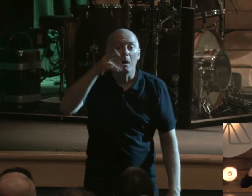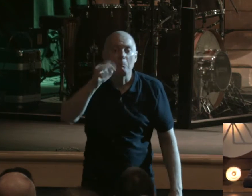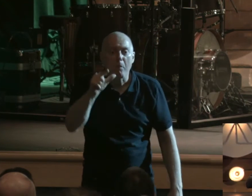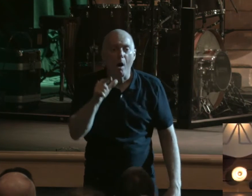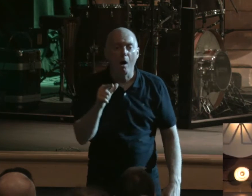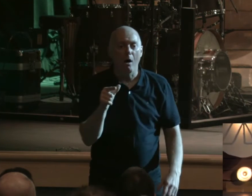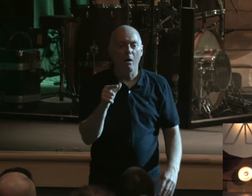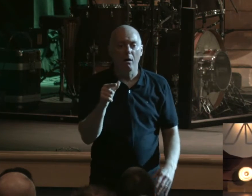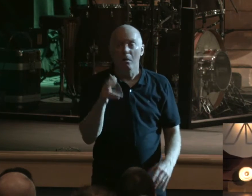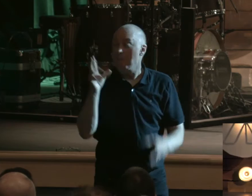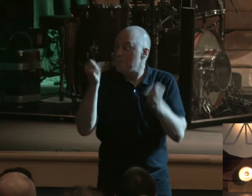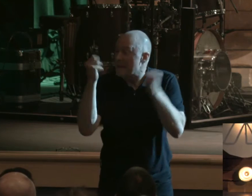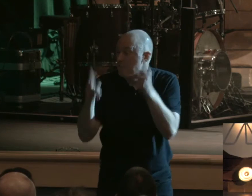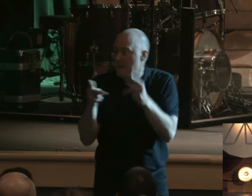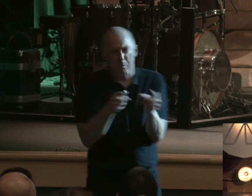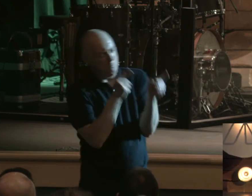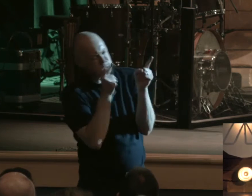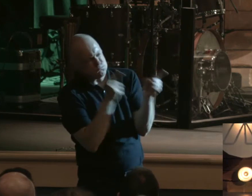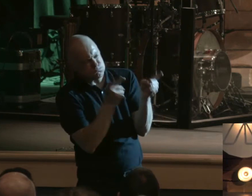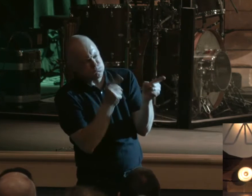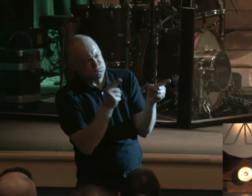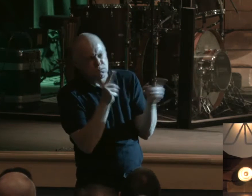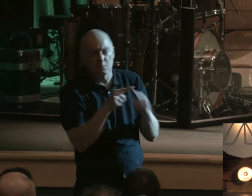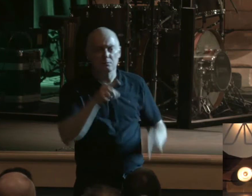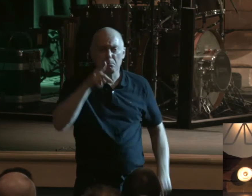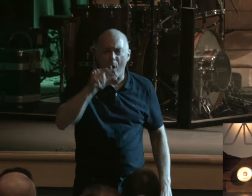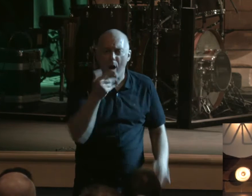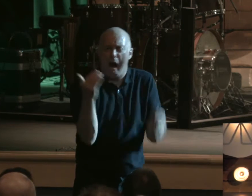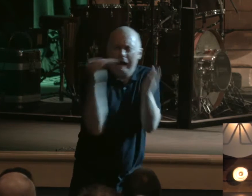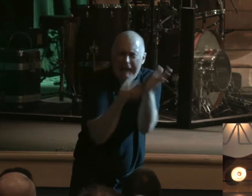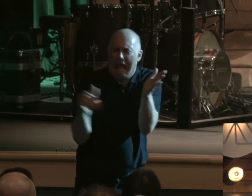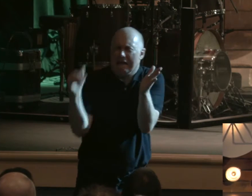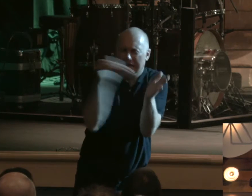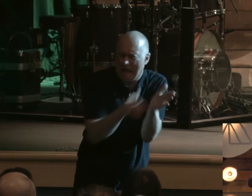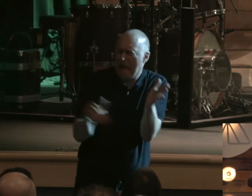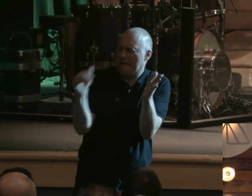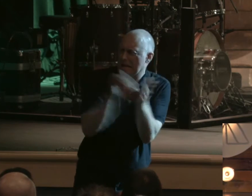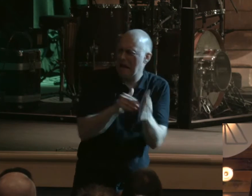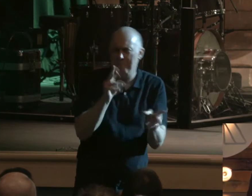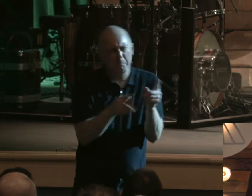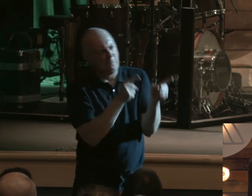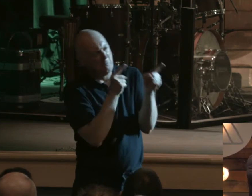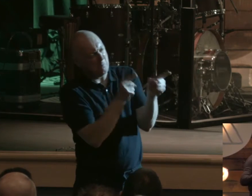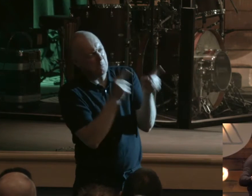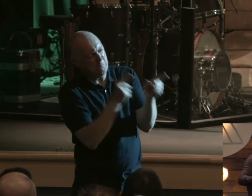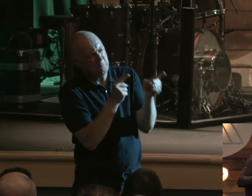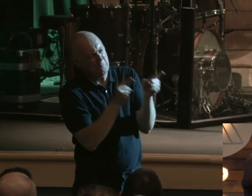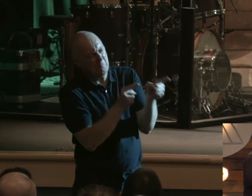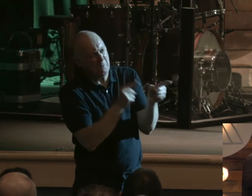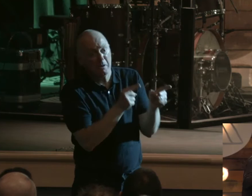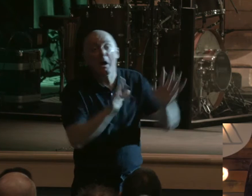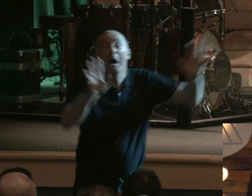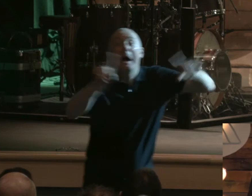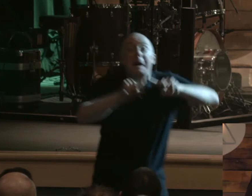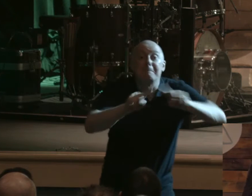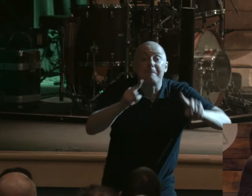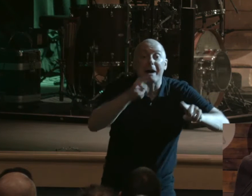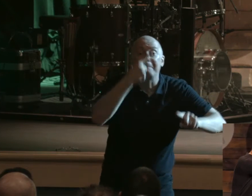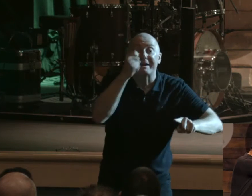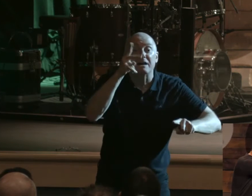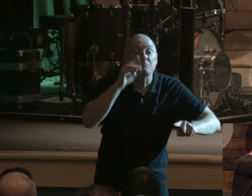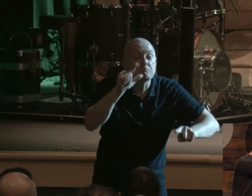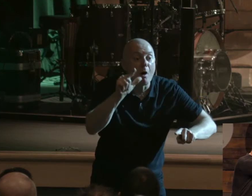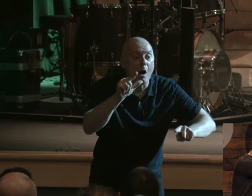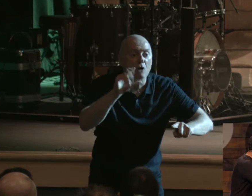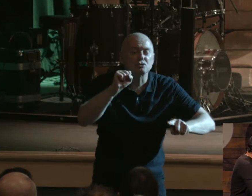so attacked, okay? He's so constantly being, you know, trying to get distracted. But because his